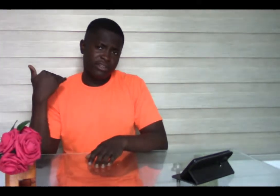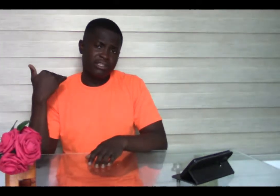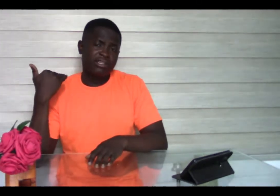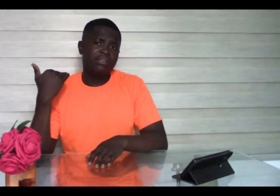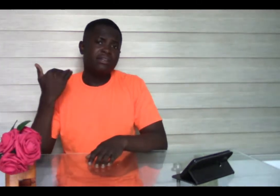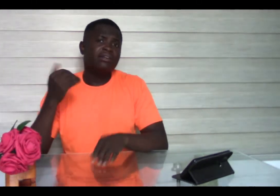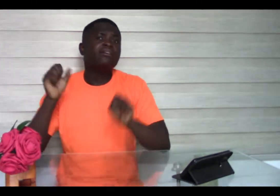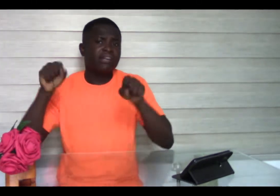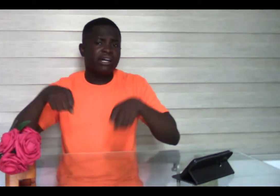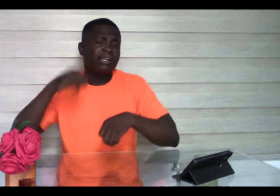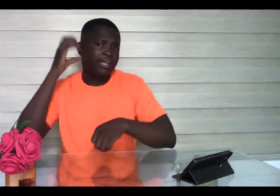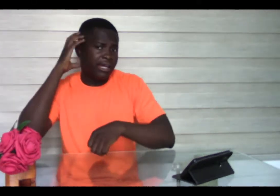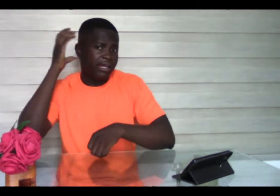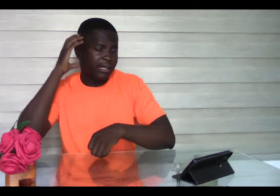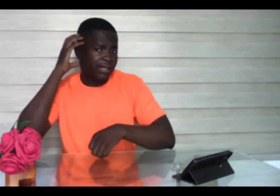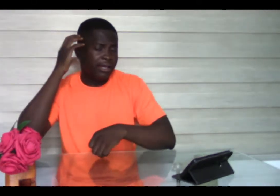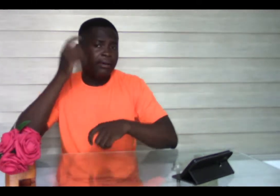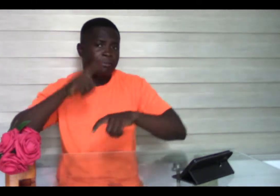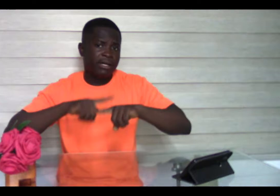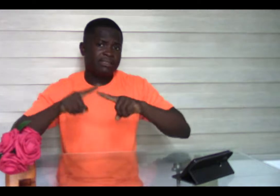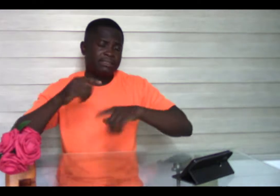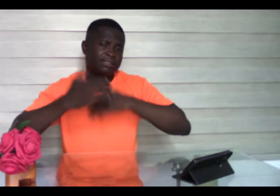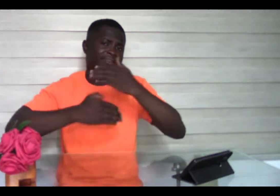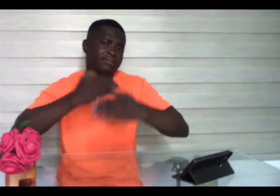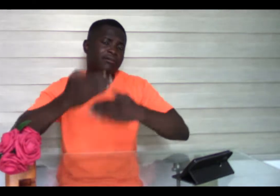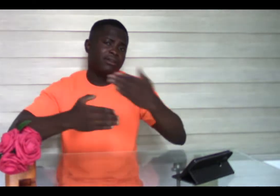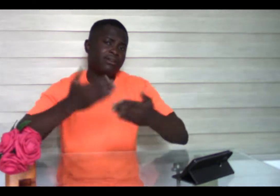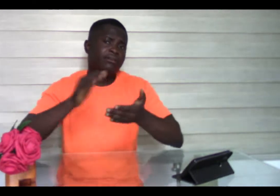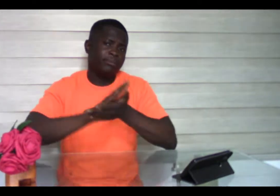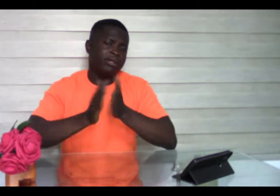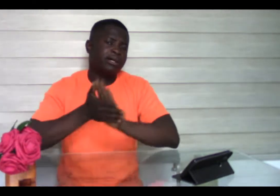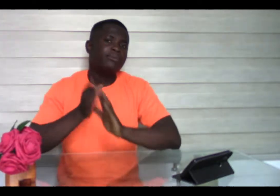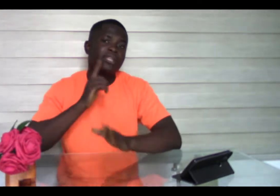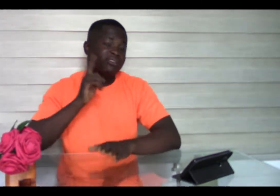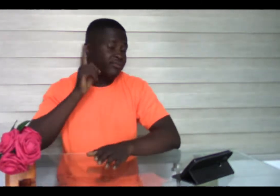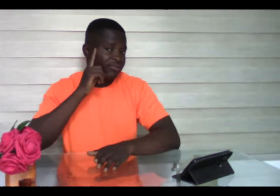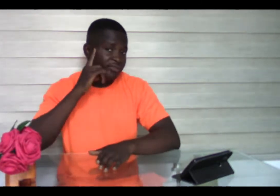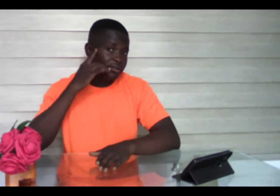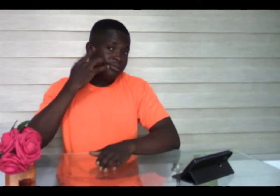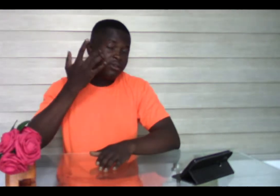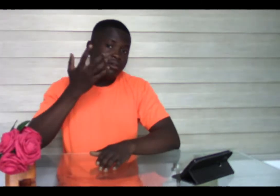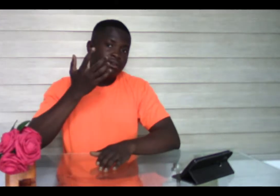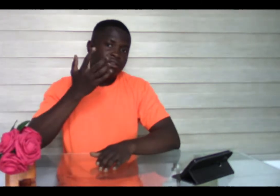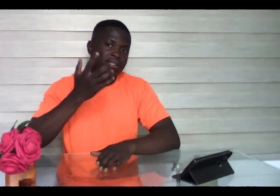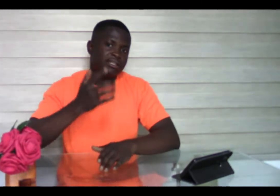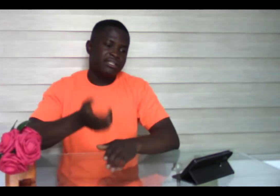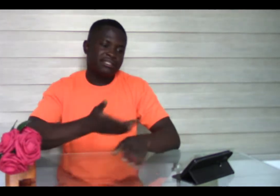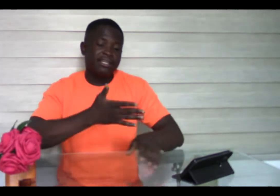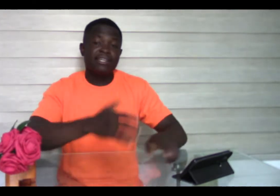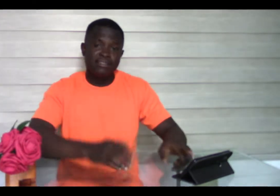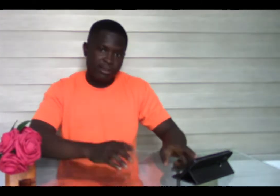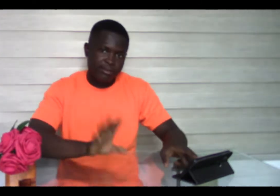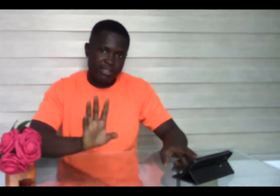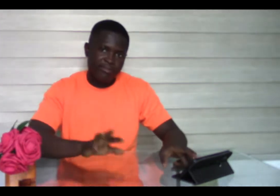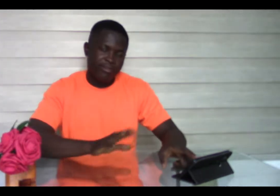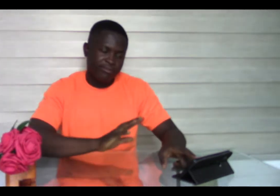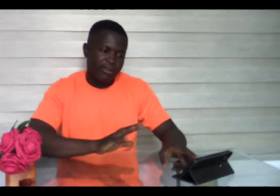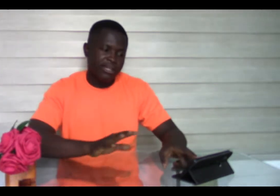previously can hear, but after one become deaf. And she said her story was different. For her, she